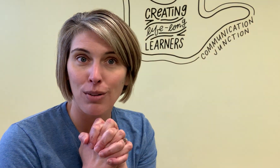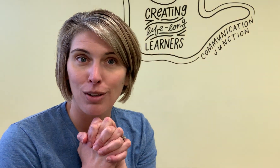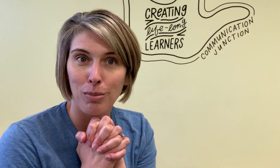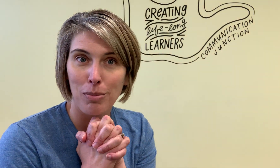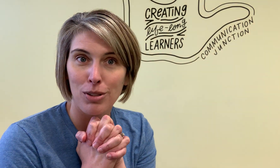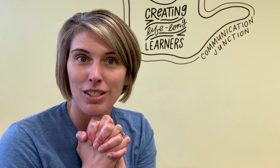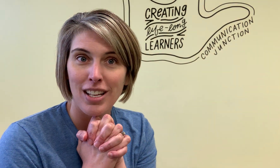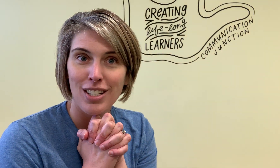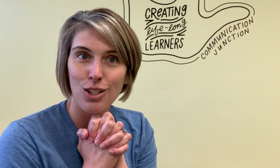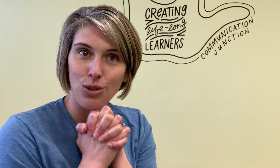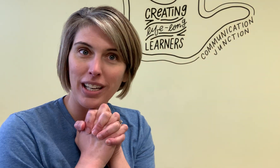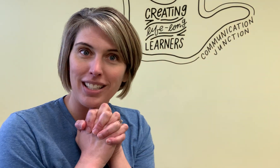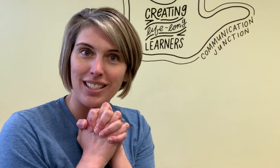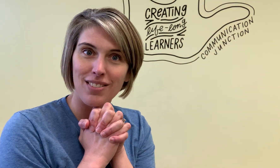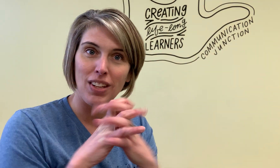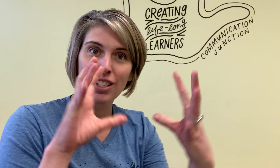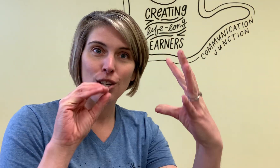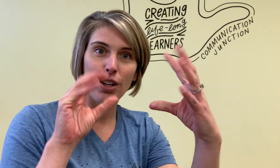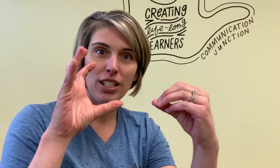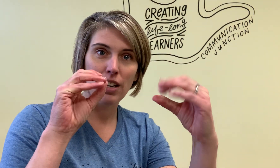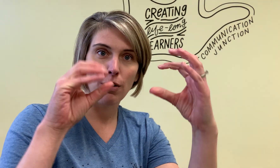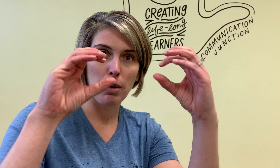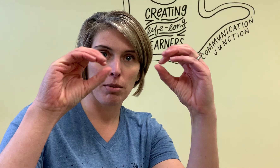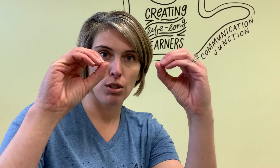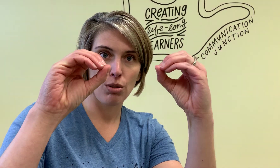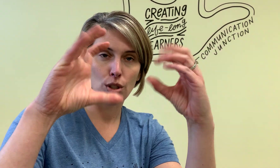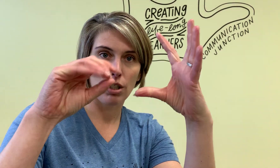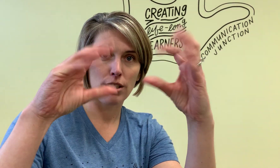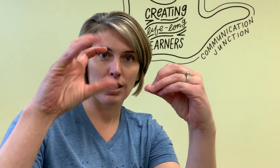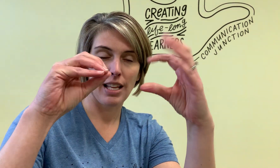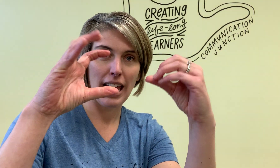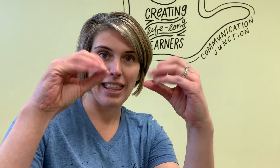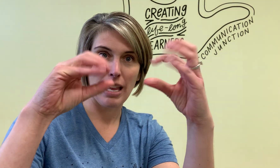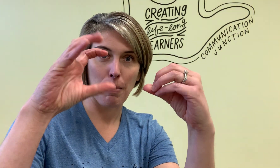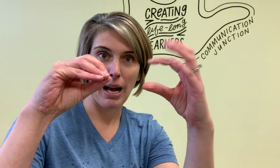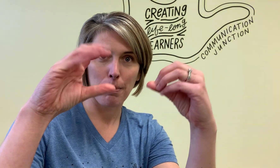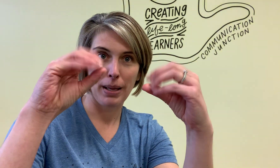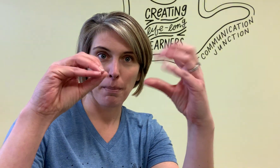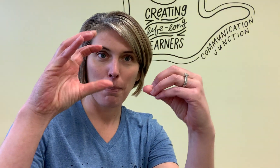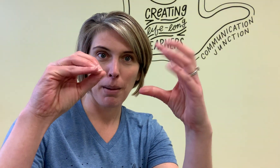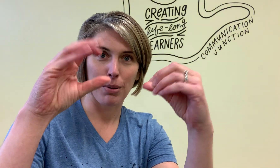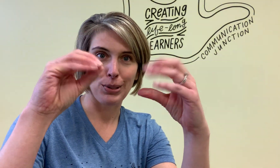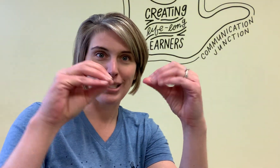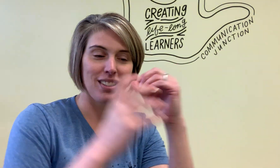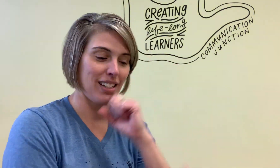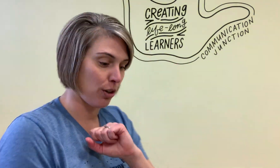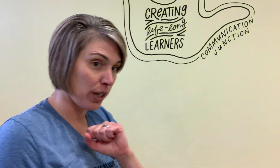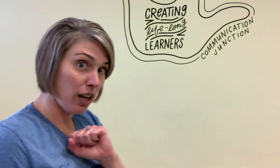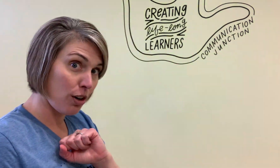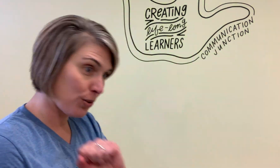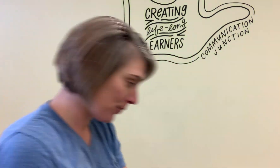your bubbles to join us. So our sign for bubbles, 2 circles, and they pop bubbles. Here we go.